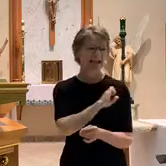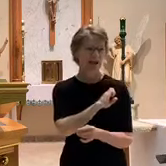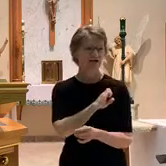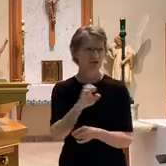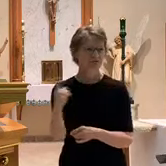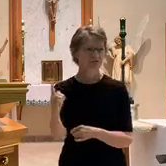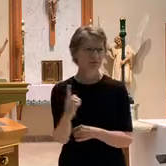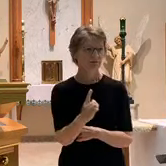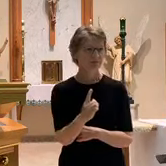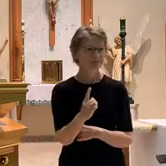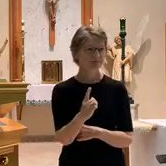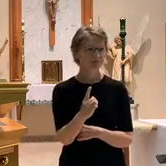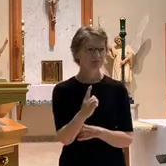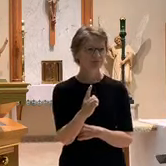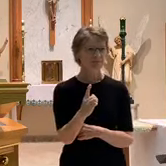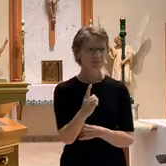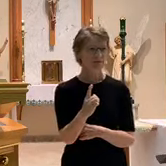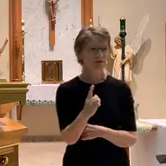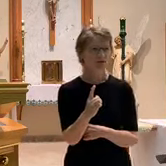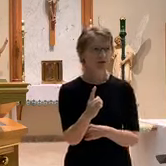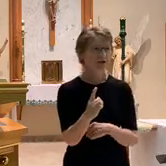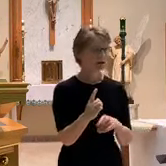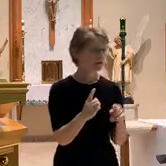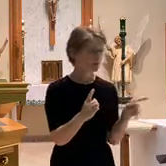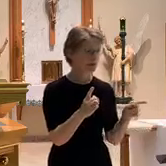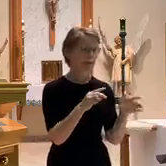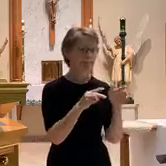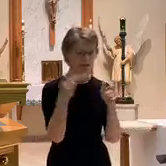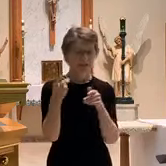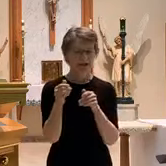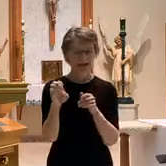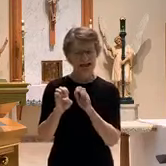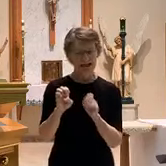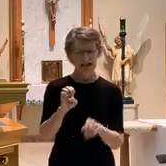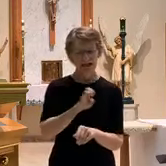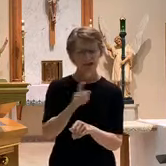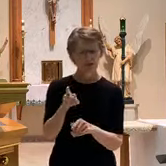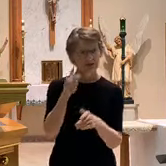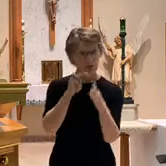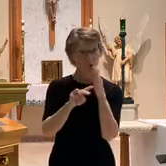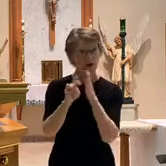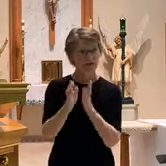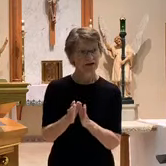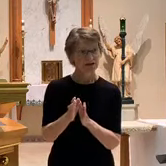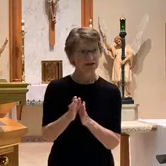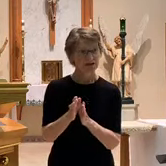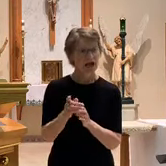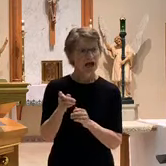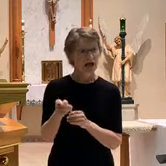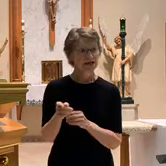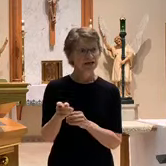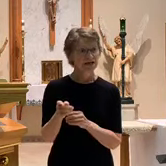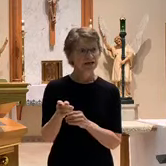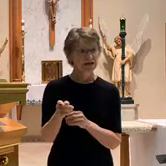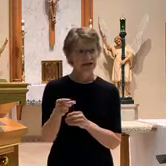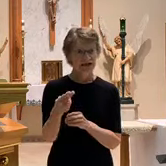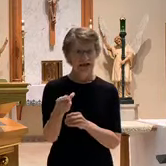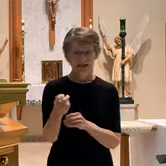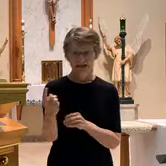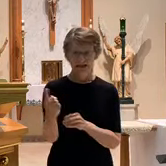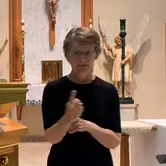You know, Elisha, one of the prophets of the Old Testament, he was a disciple of Elijah, one of the